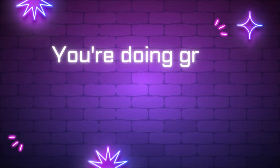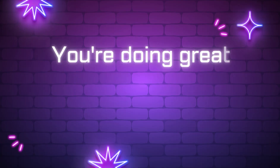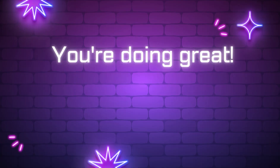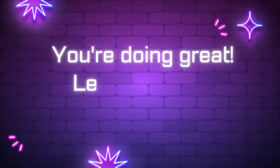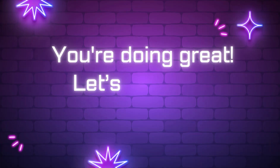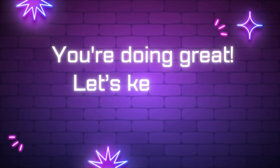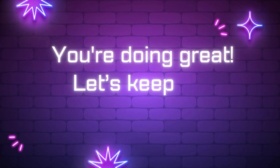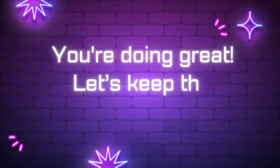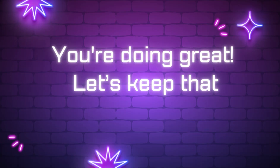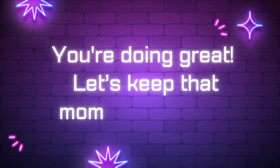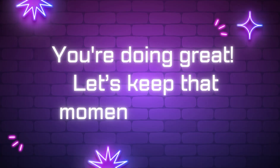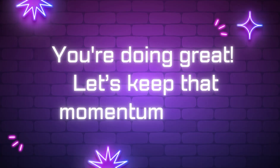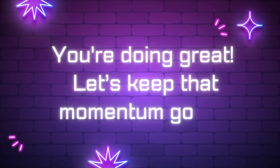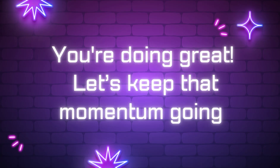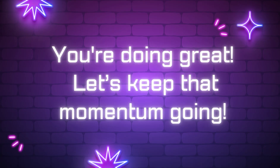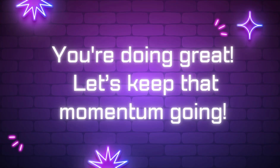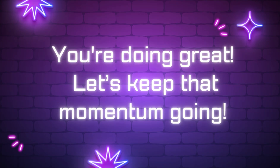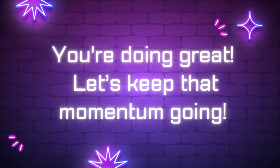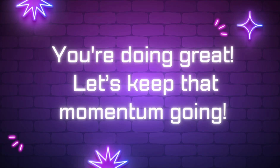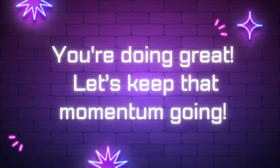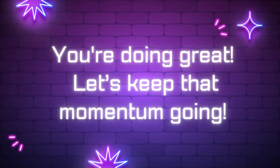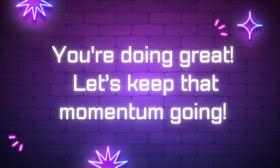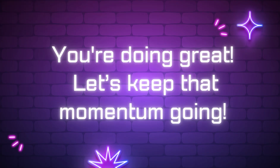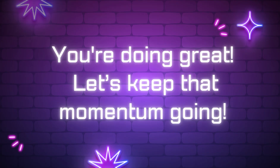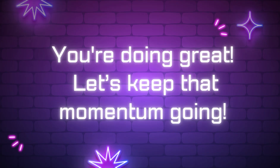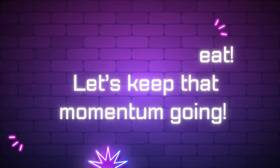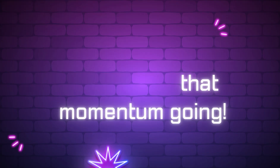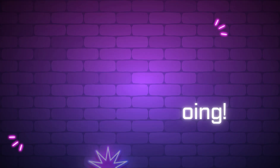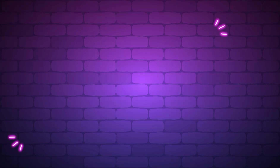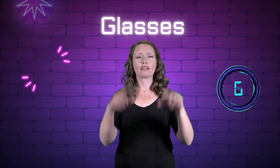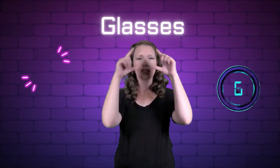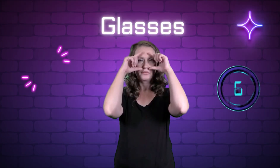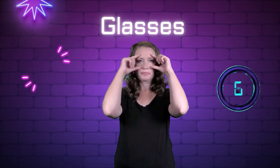You're doing great, let's keep that momentum going.